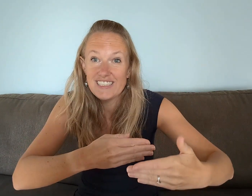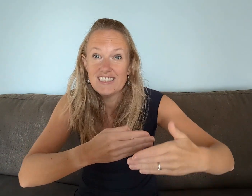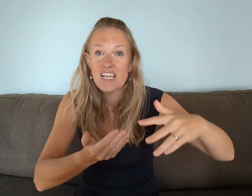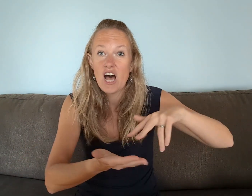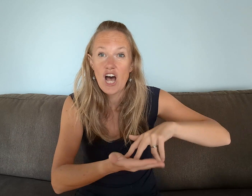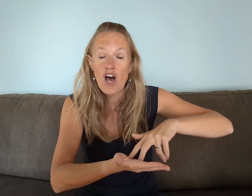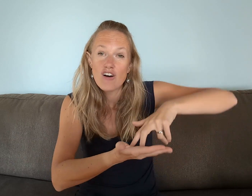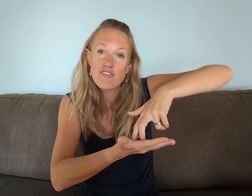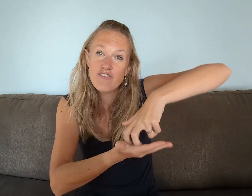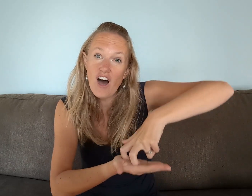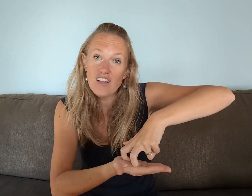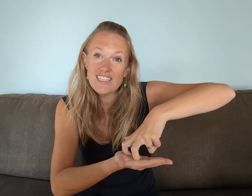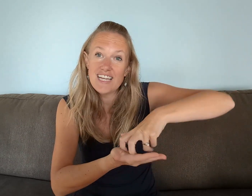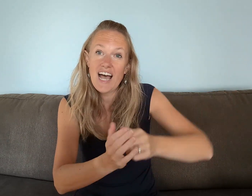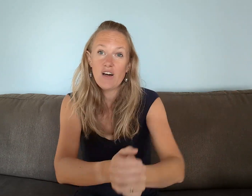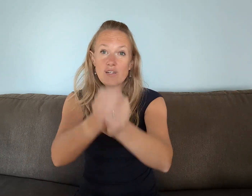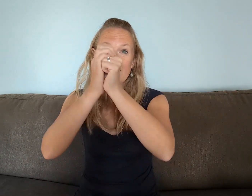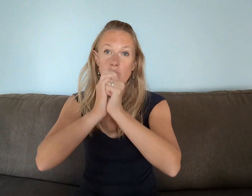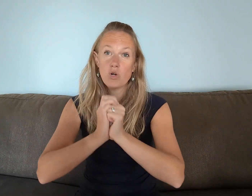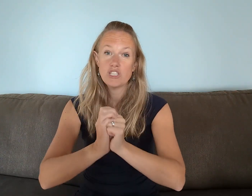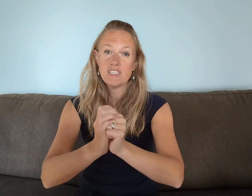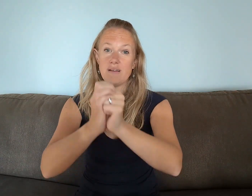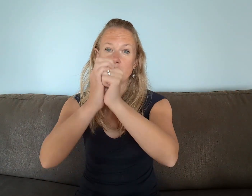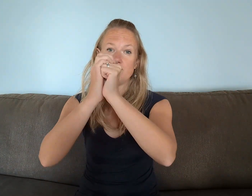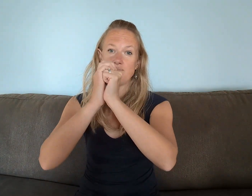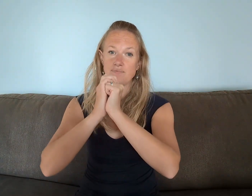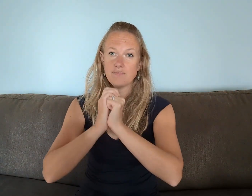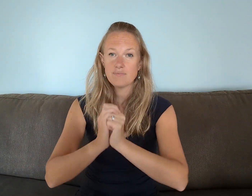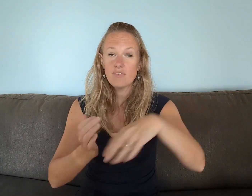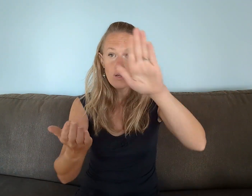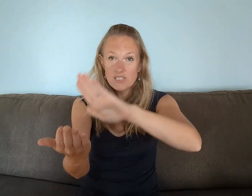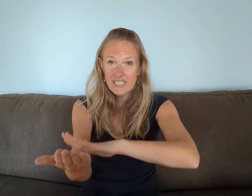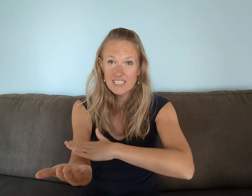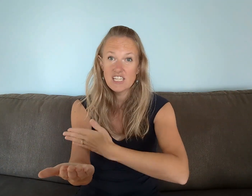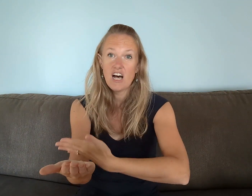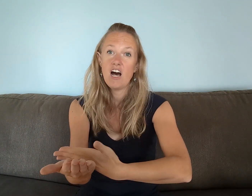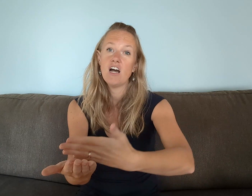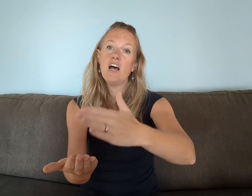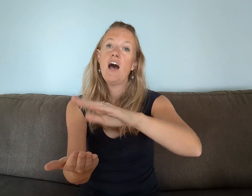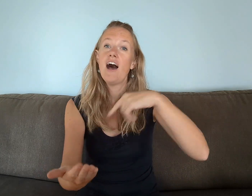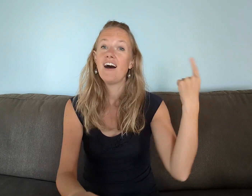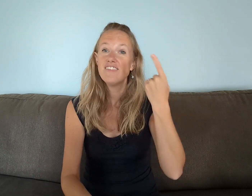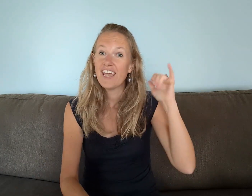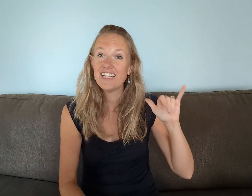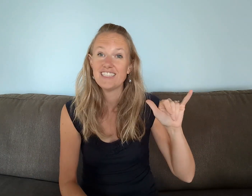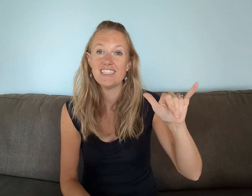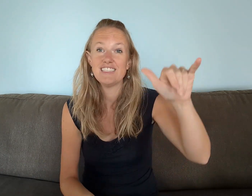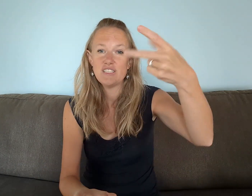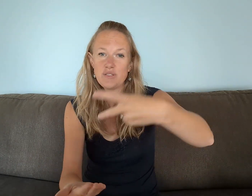generations falling down in worship will sing a song of ages to